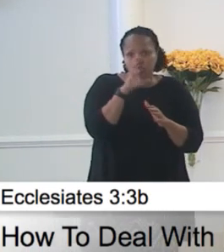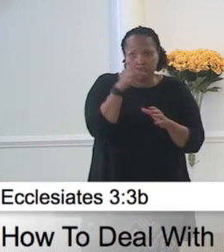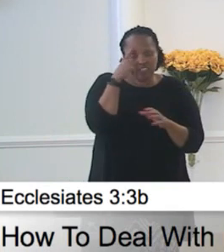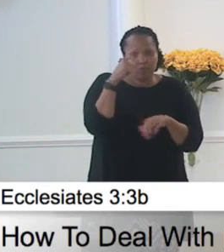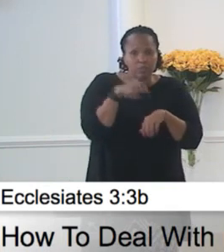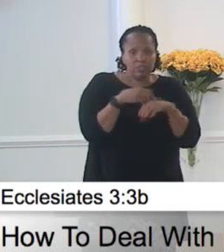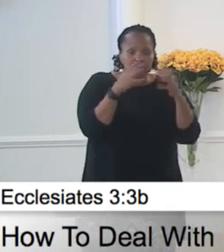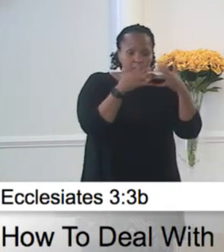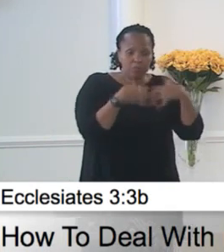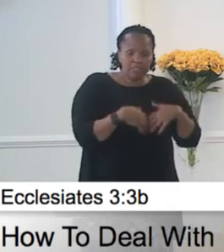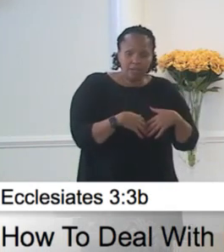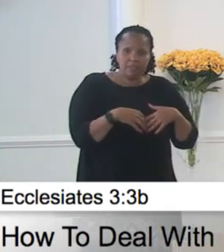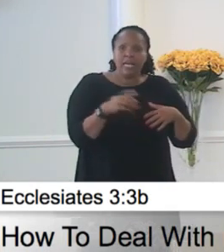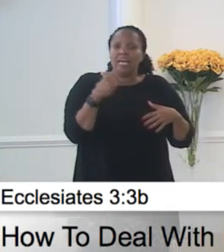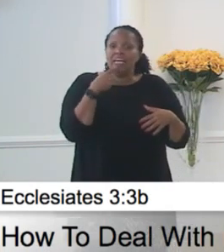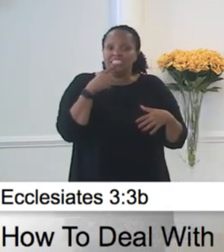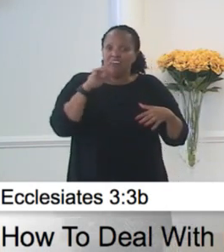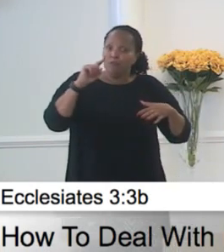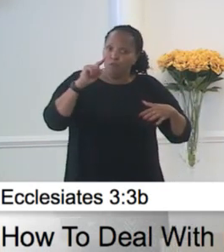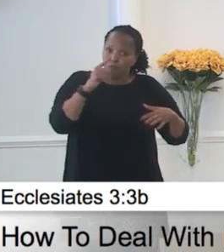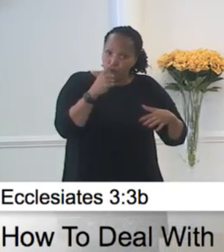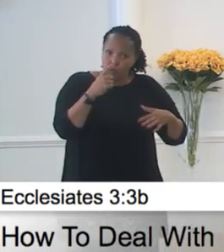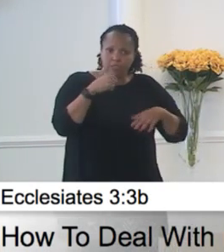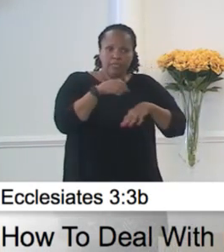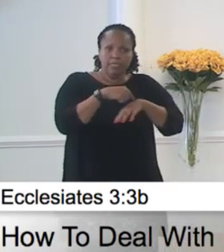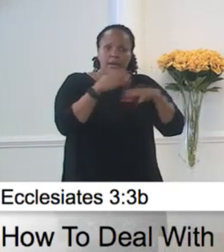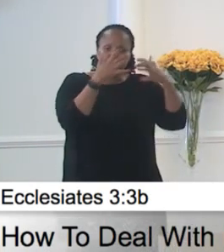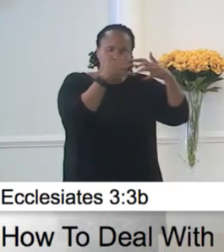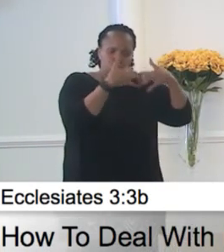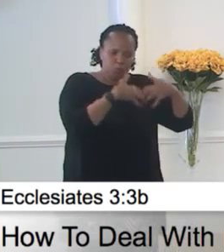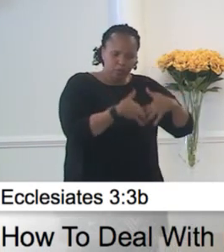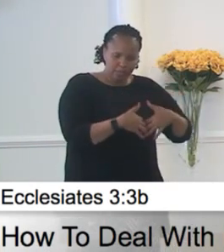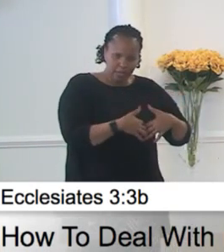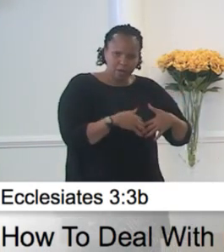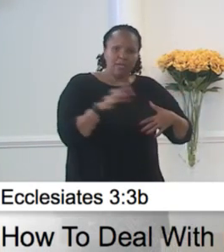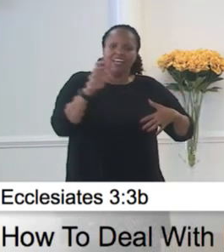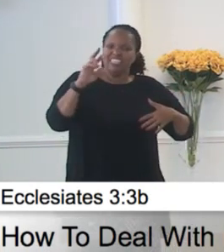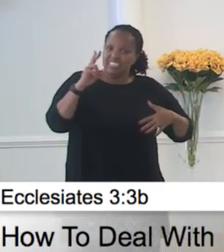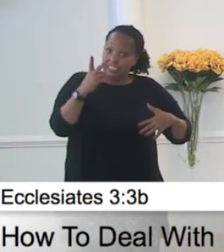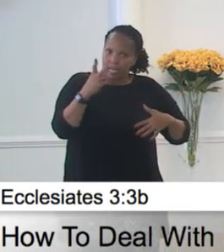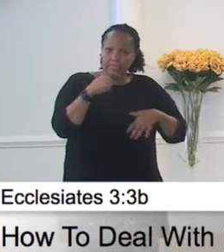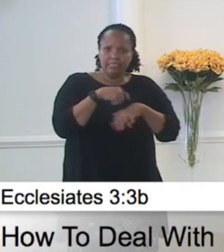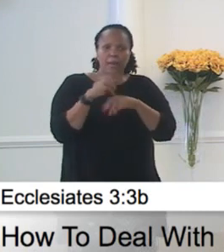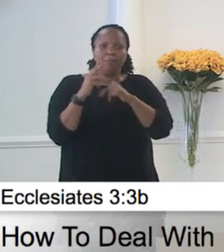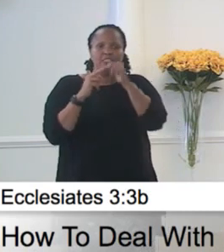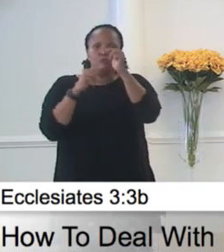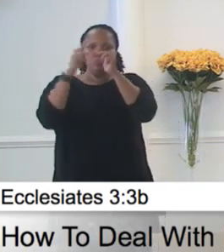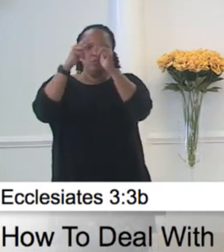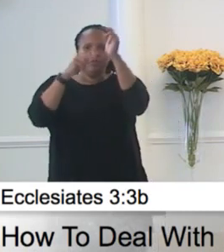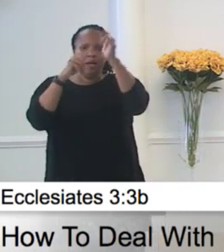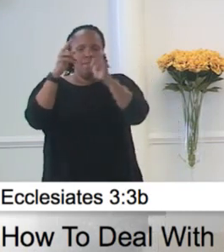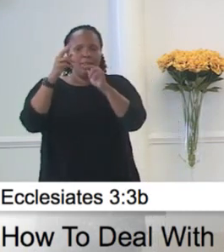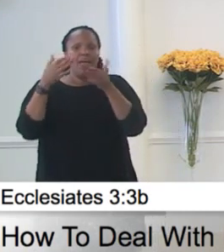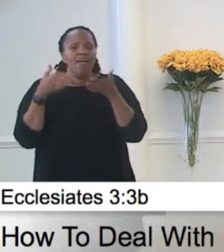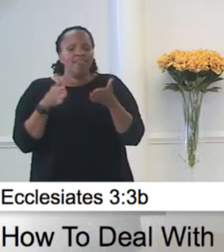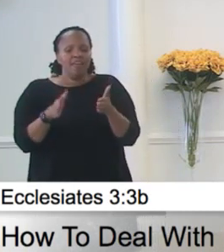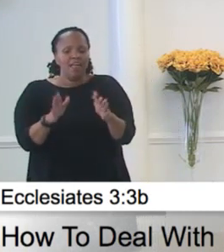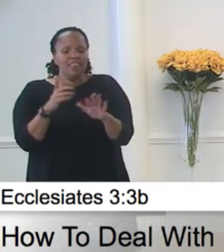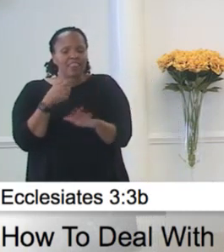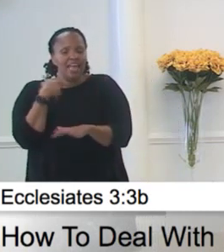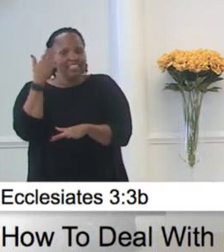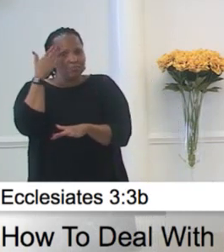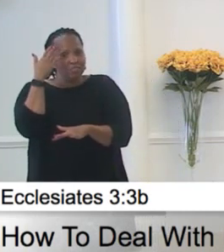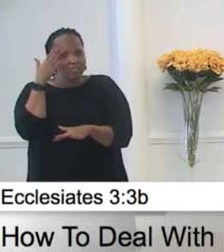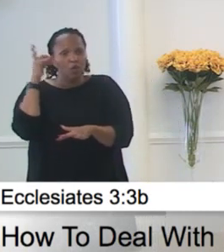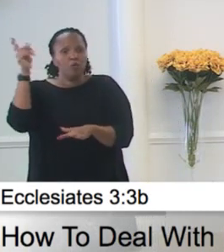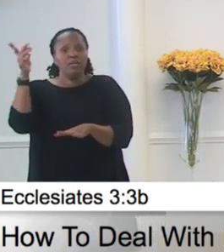He said a time for breaking down and then a time for building up. Which now lets me know there's a revival